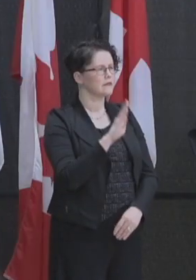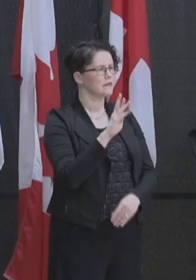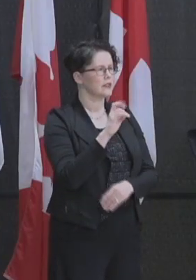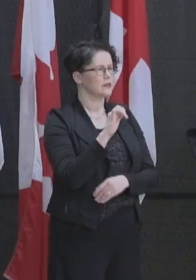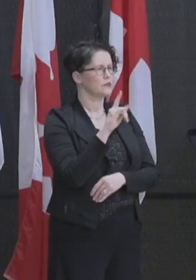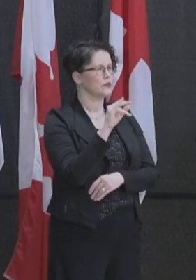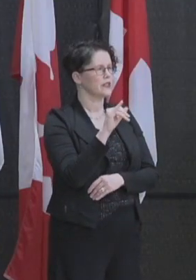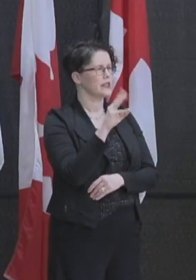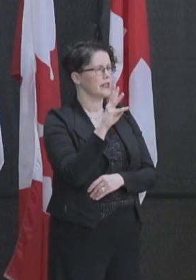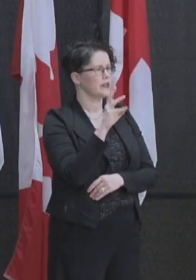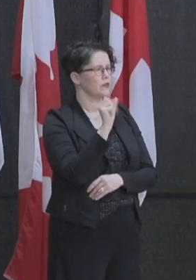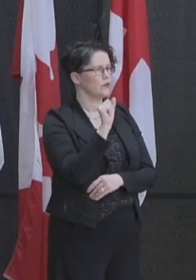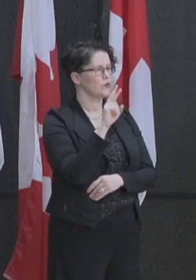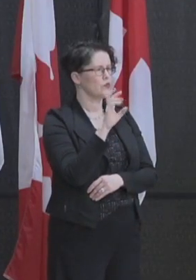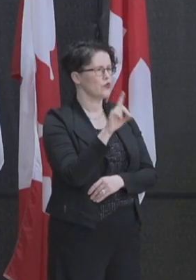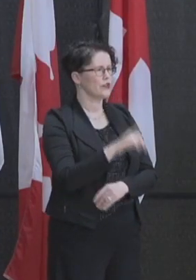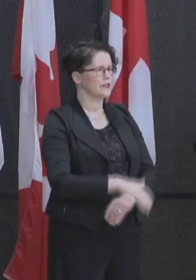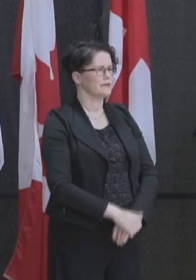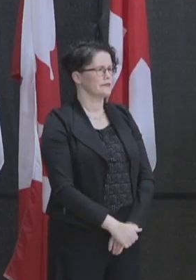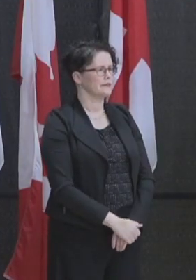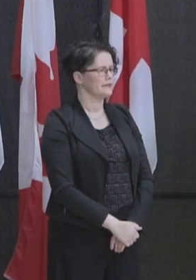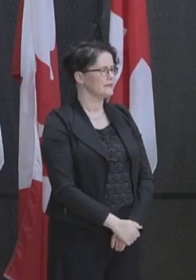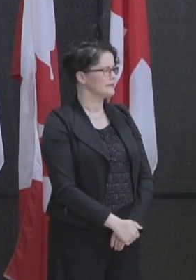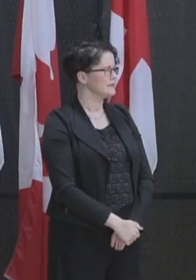Brittany Ward.